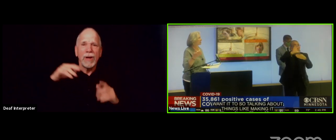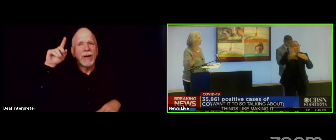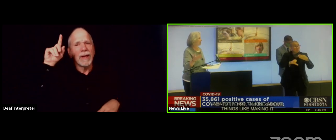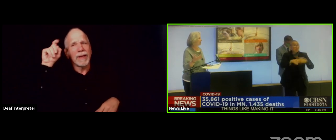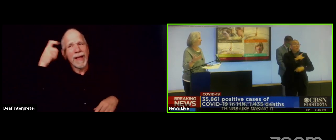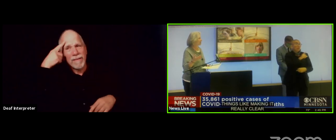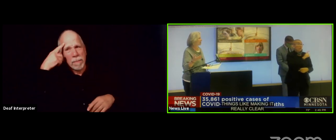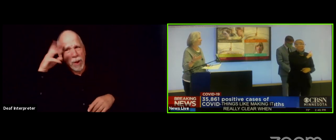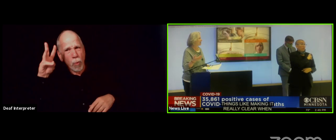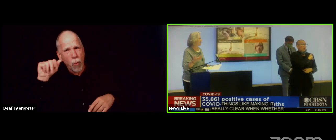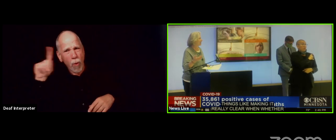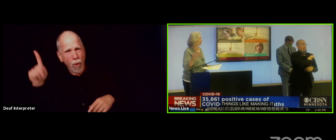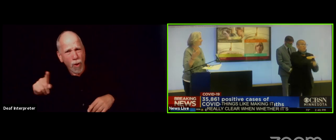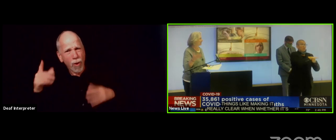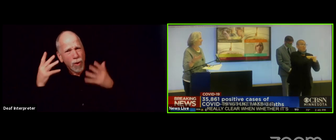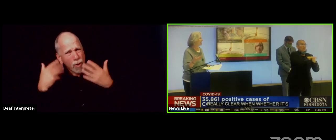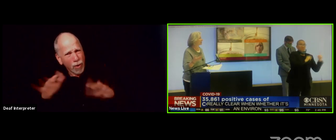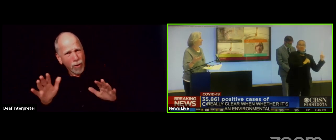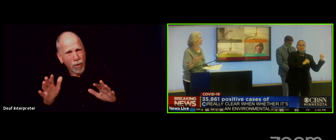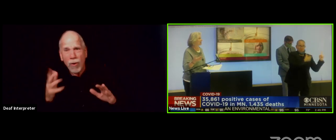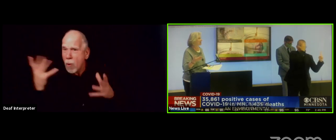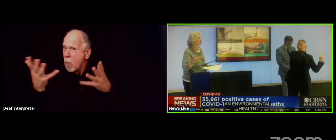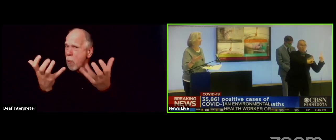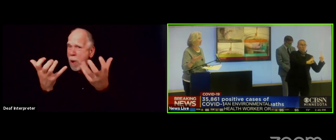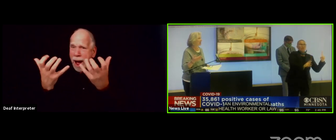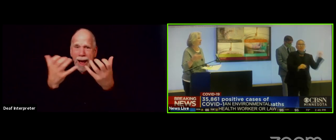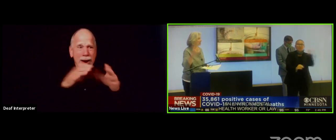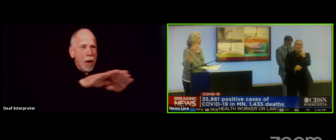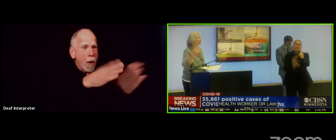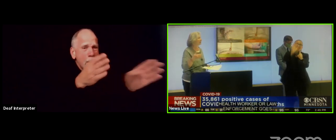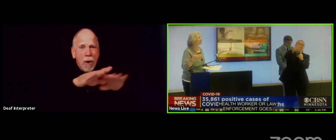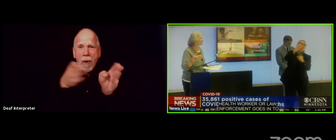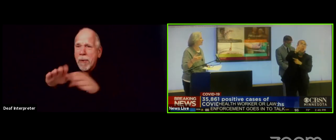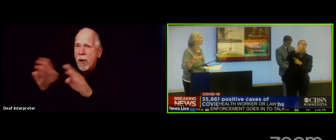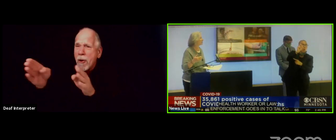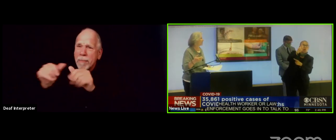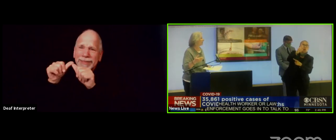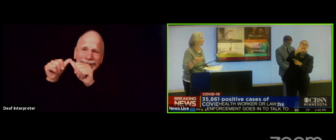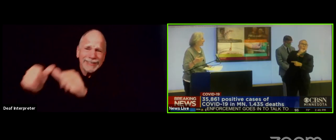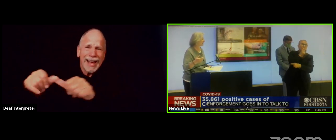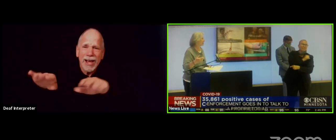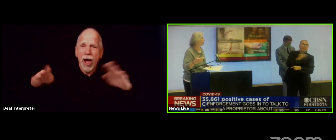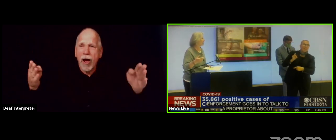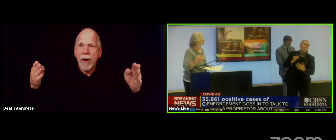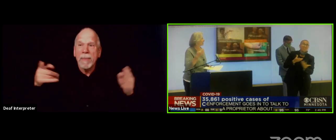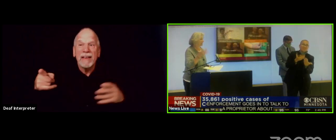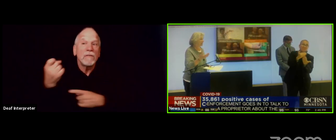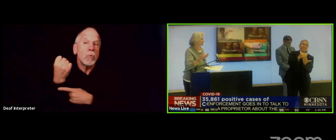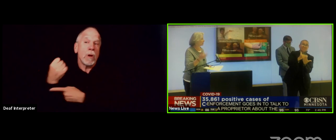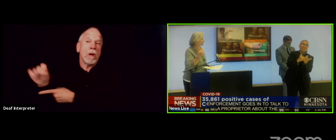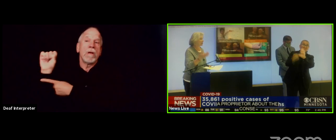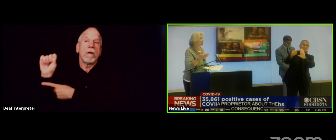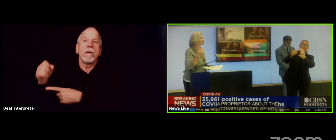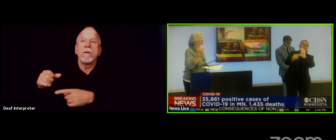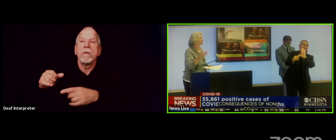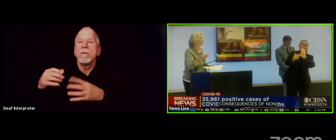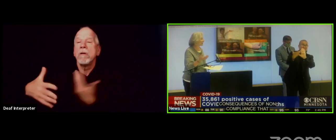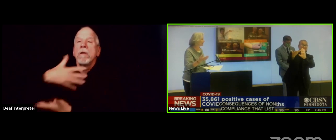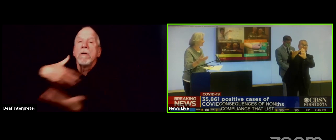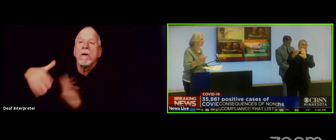in to talk to a proprietor about the consequences of non-compliance, that list is pretty specific about up to